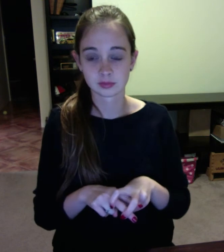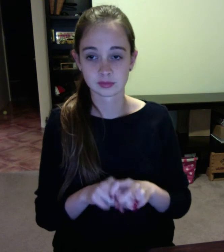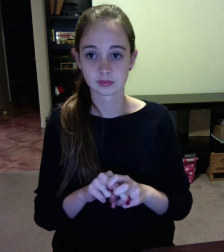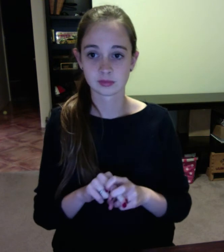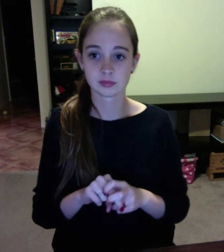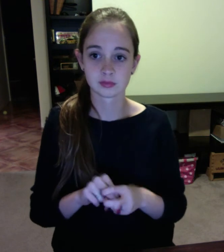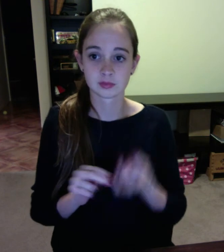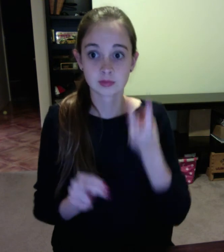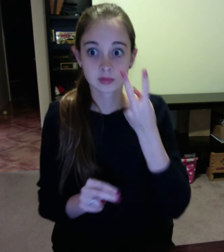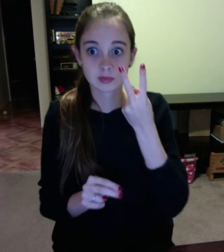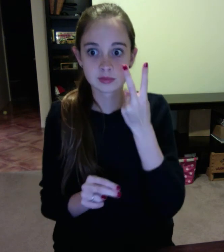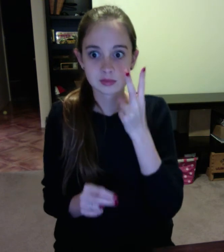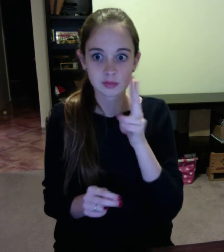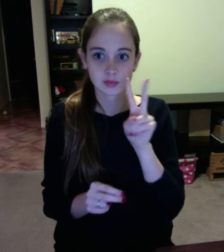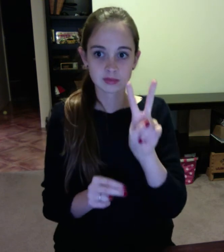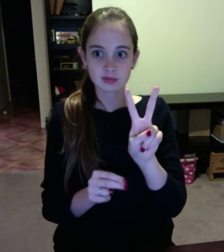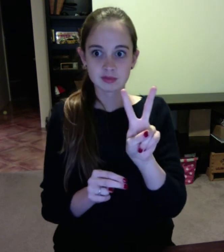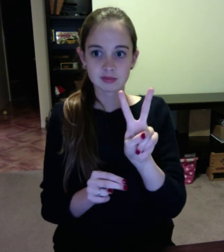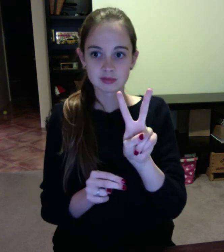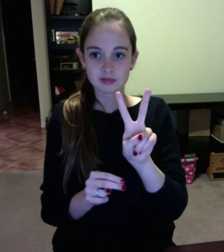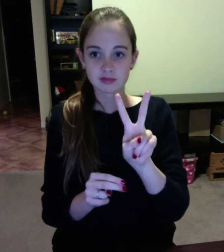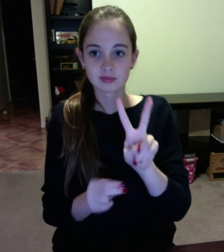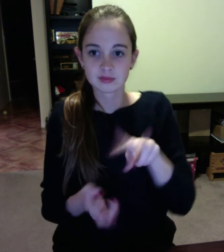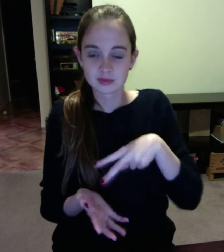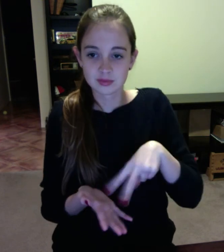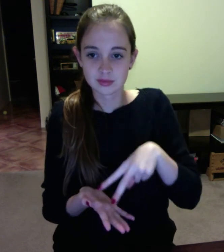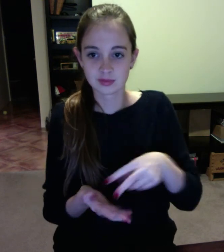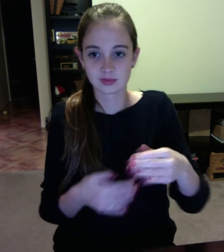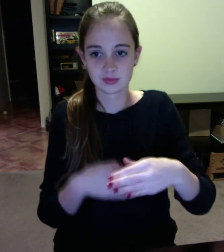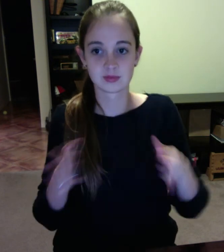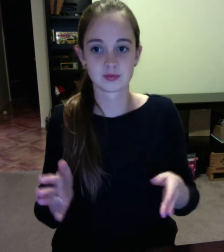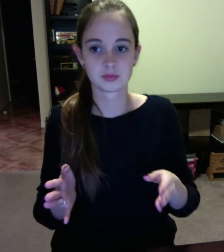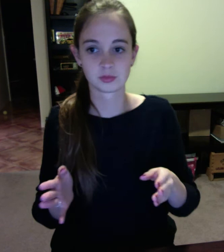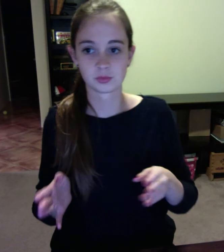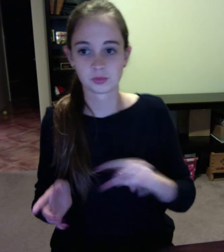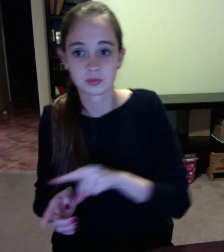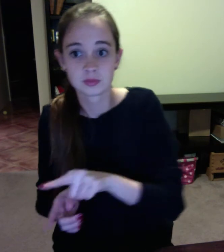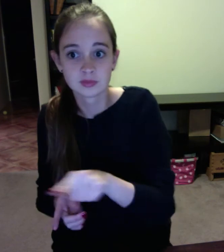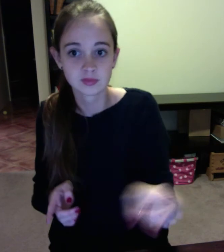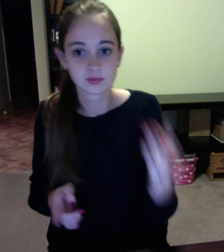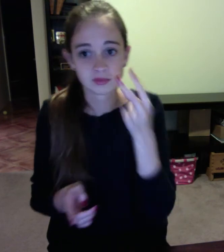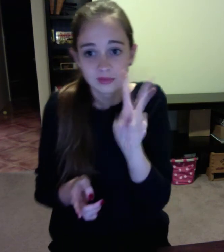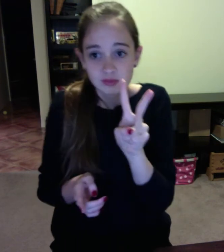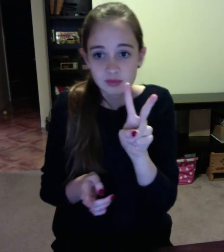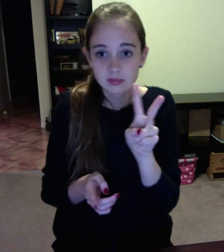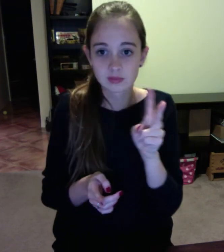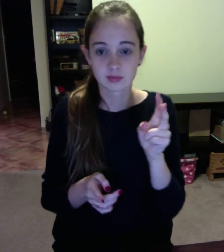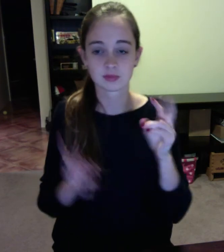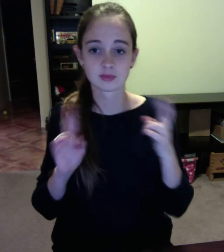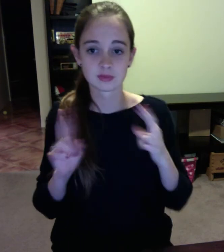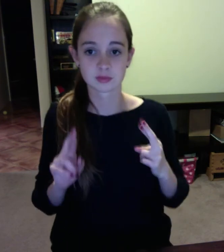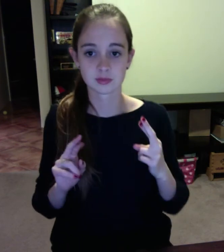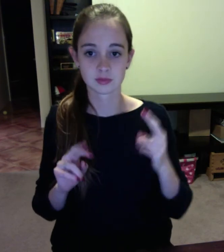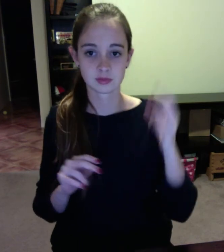palace. When she entered the ballroom, everyone stared. They had never seen such a beautiful girl